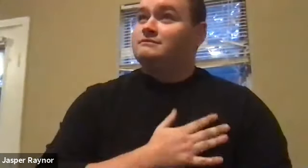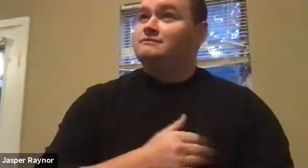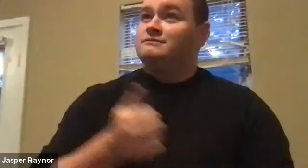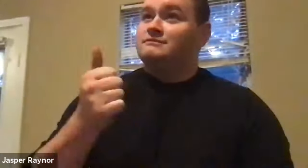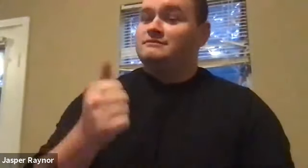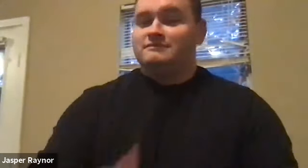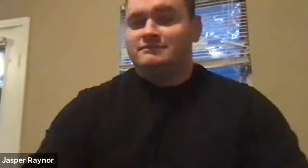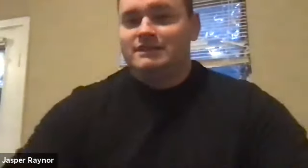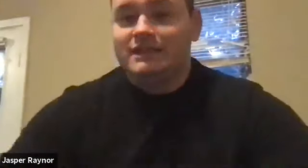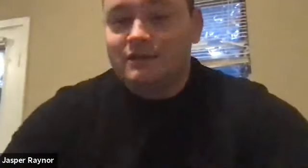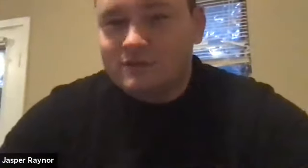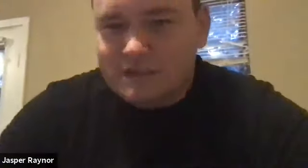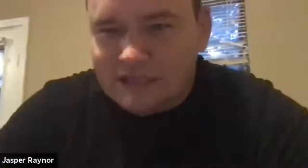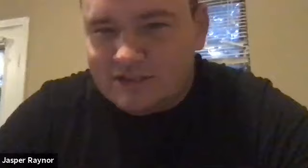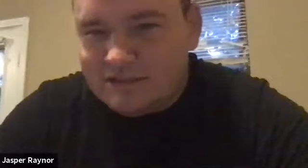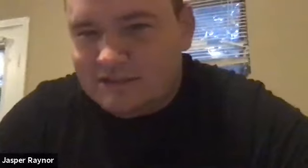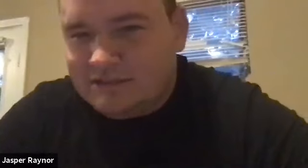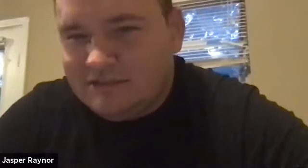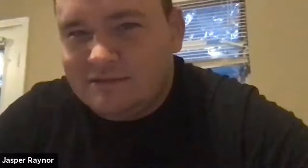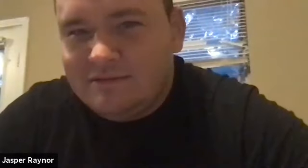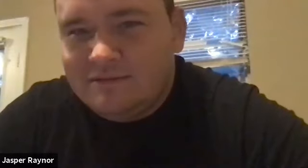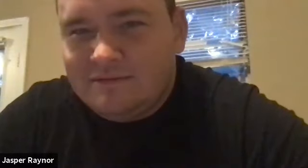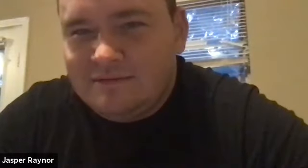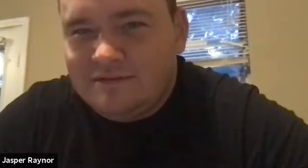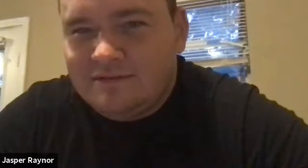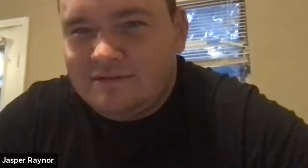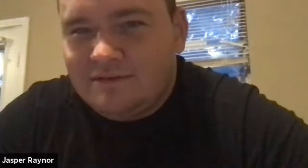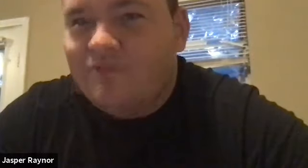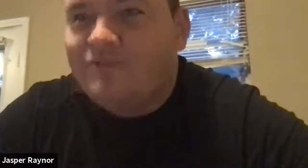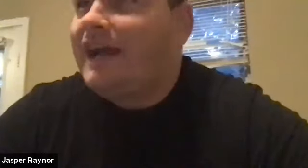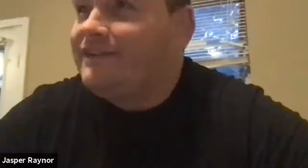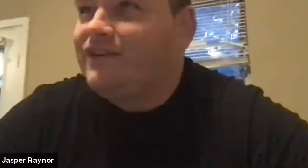forgotten. Lilo and Or Stitch. forgotten. You can't forget that. Or forgotten, sorry.